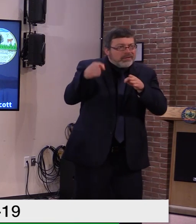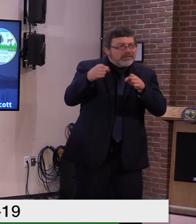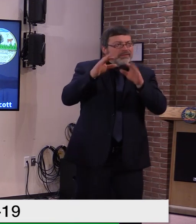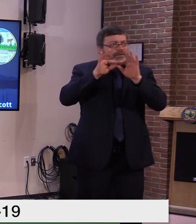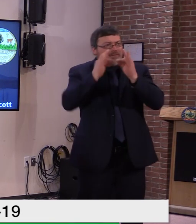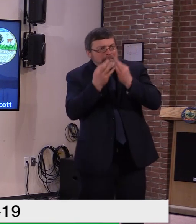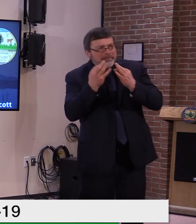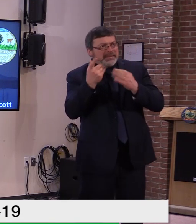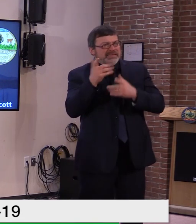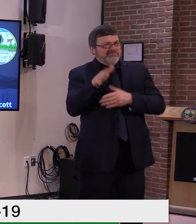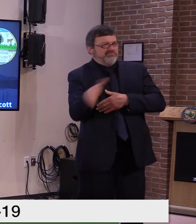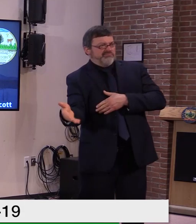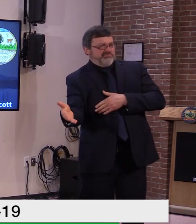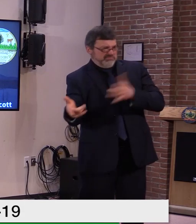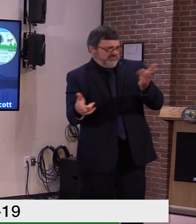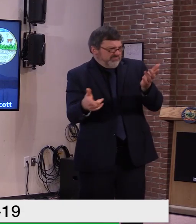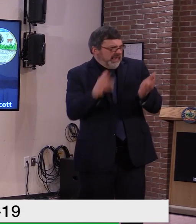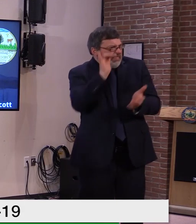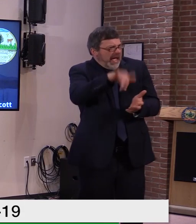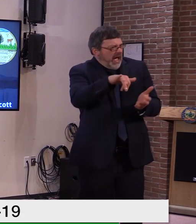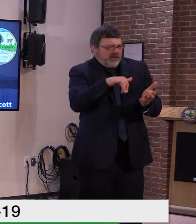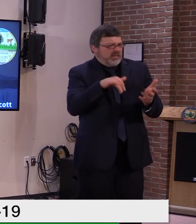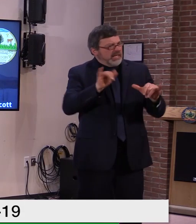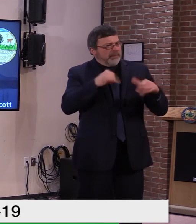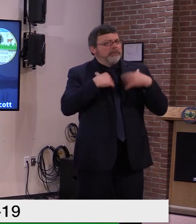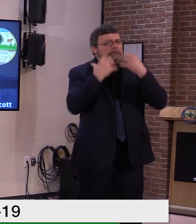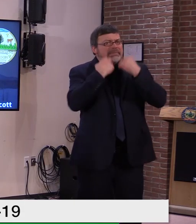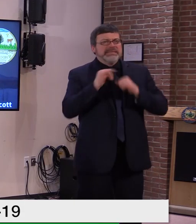These Vermonters, mostly older,